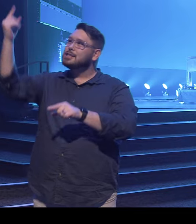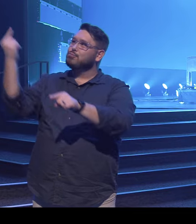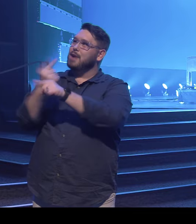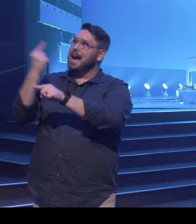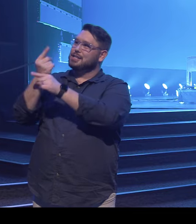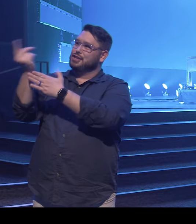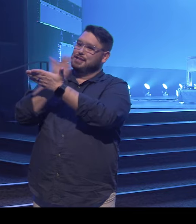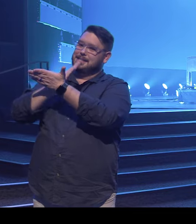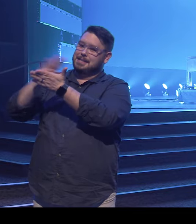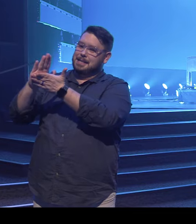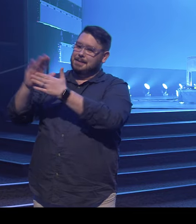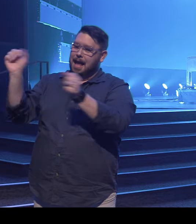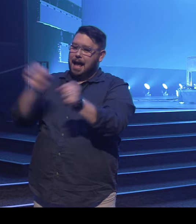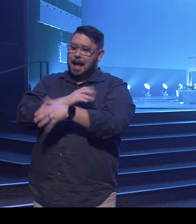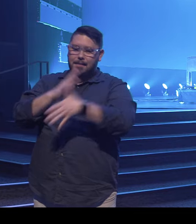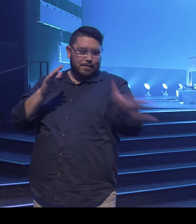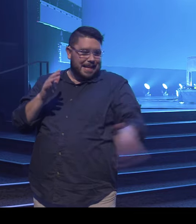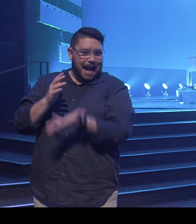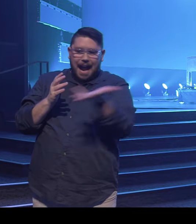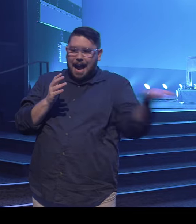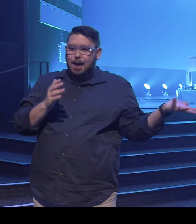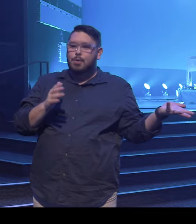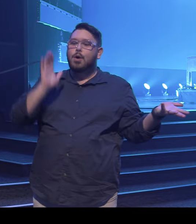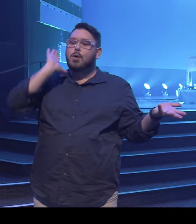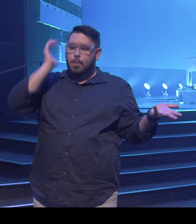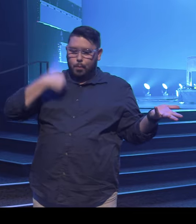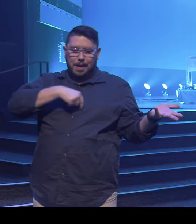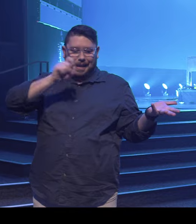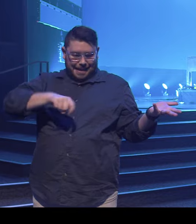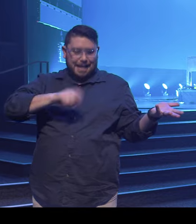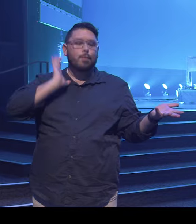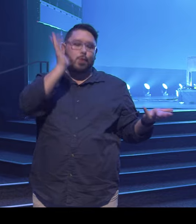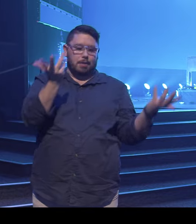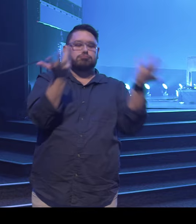that you need will be added to you."